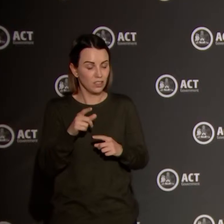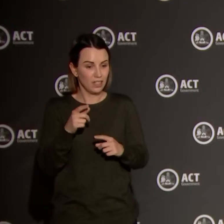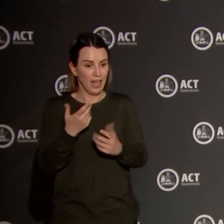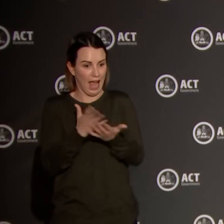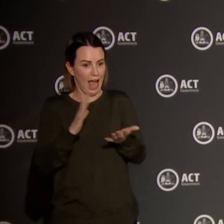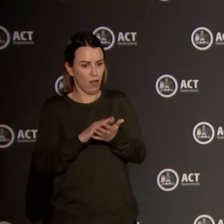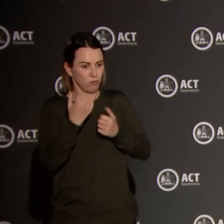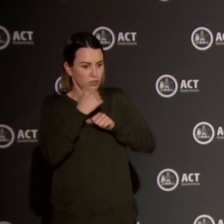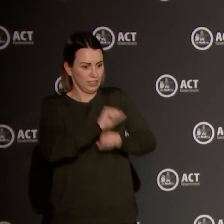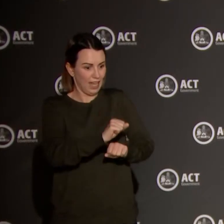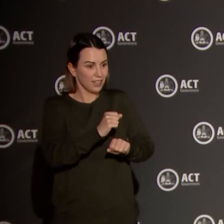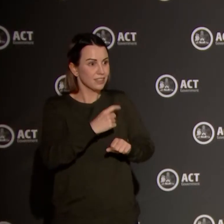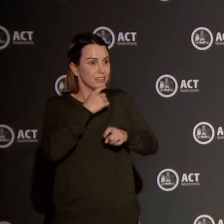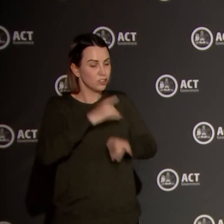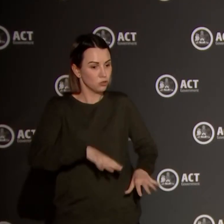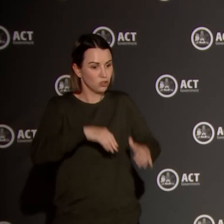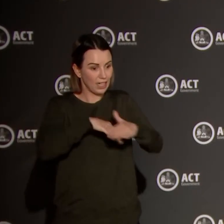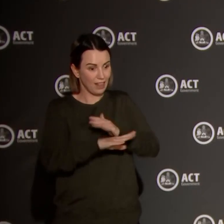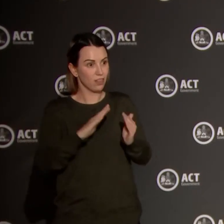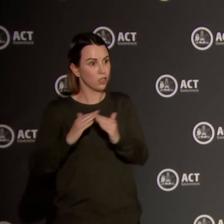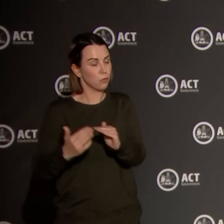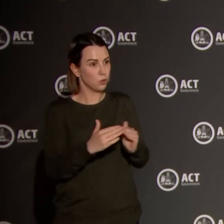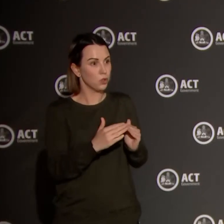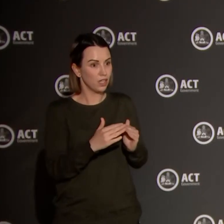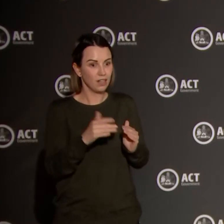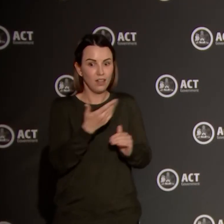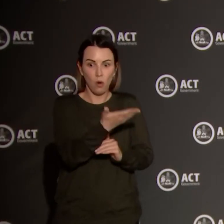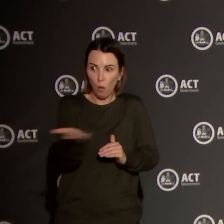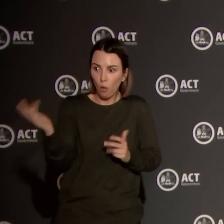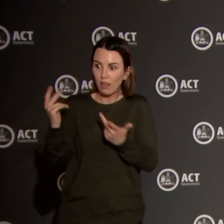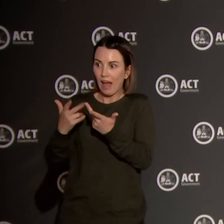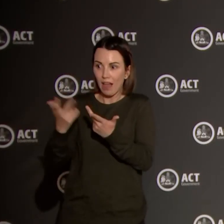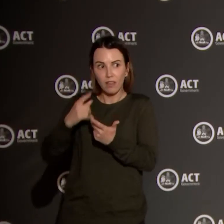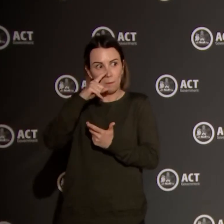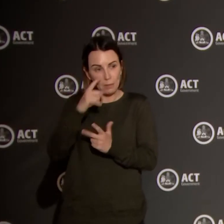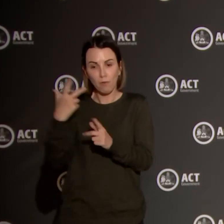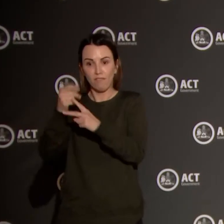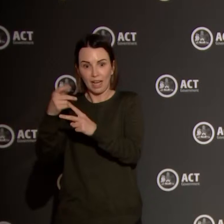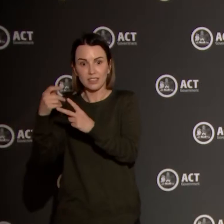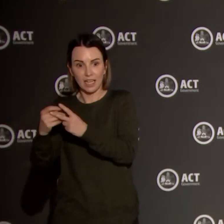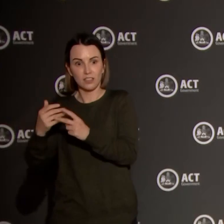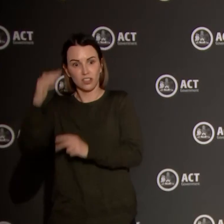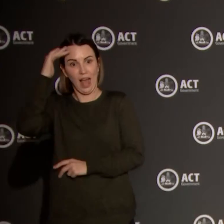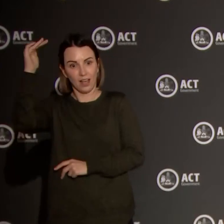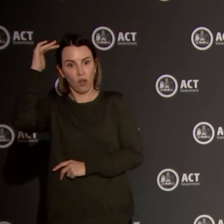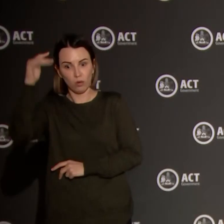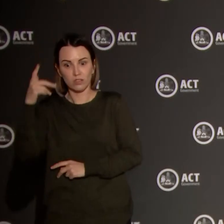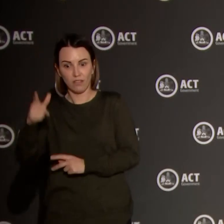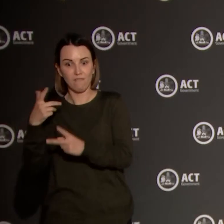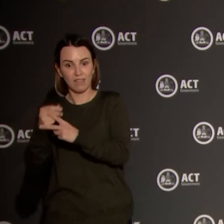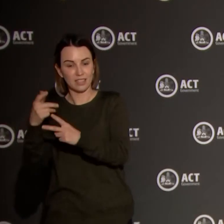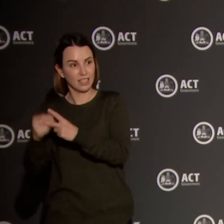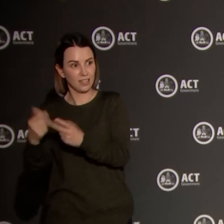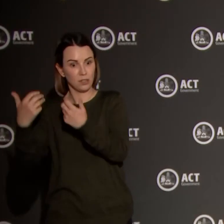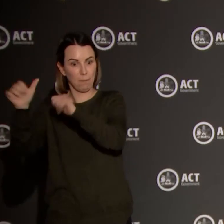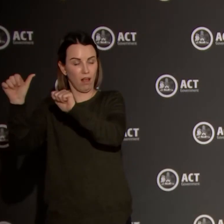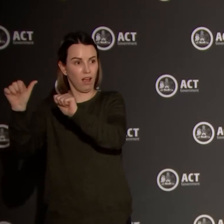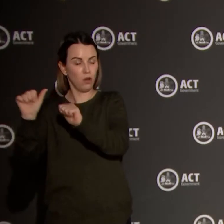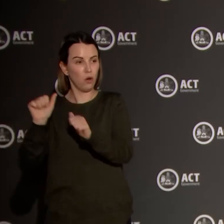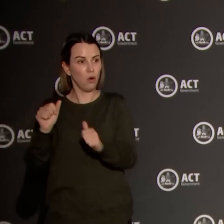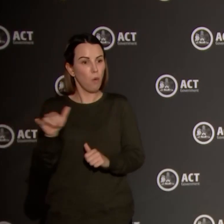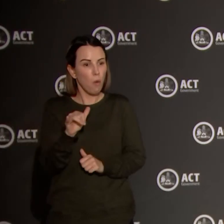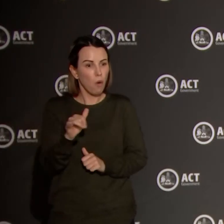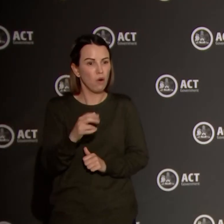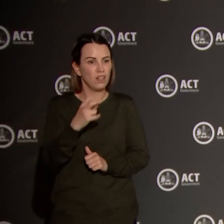who are not currently able to be vaccinated are surrounded as much as possible by adults who are vaccinated and older siblings who